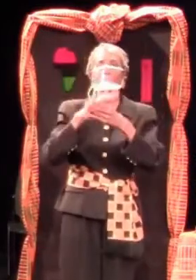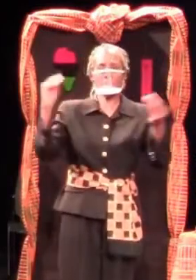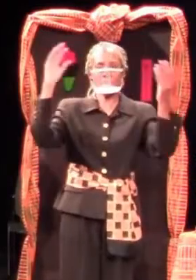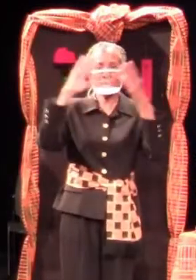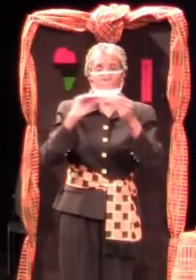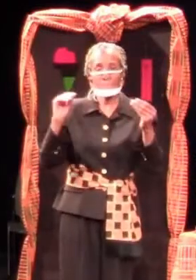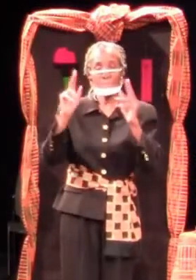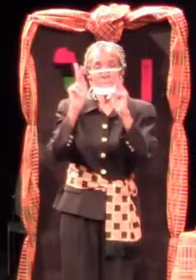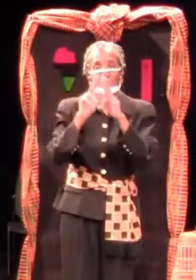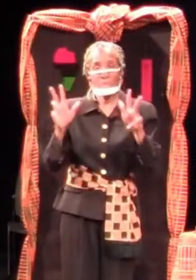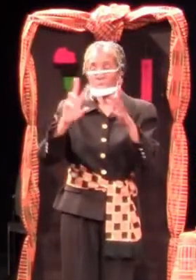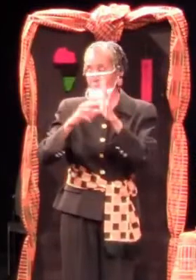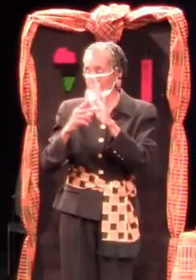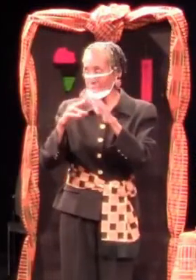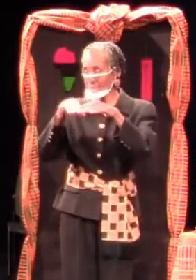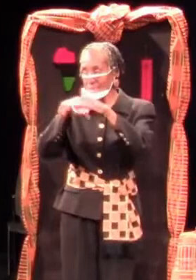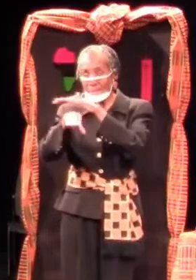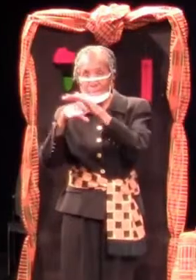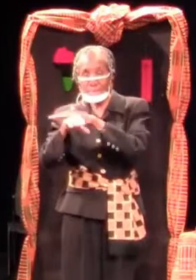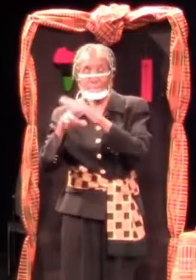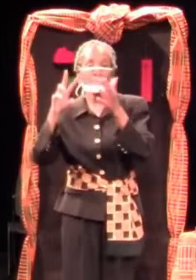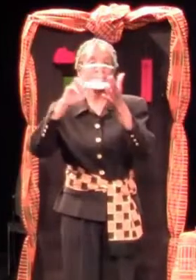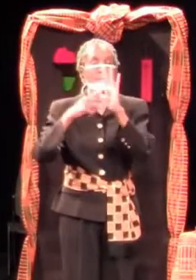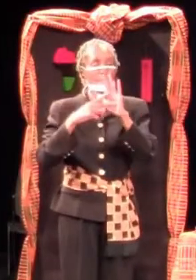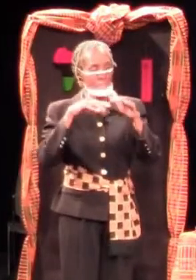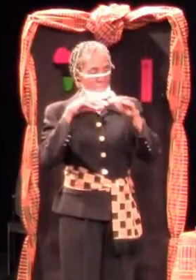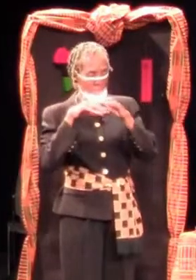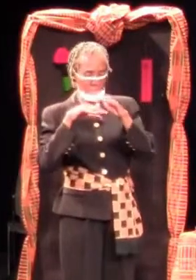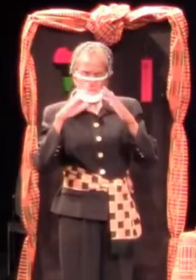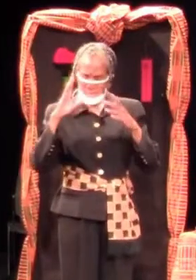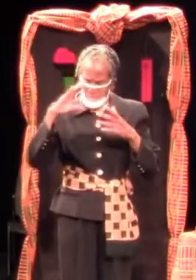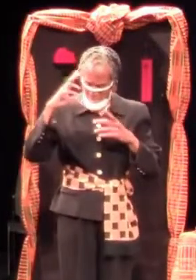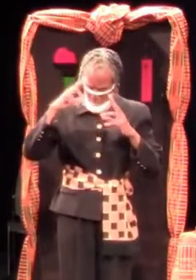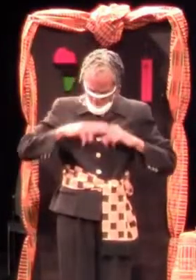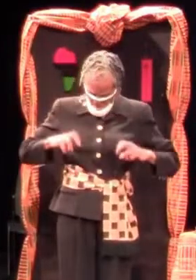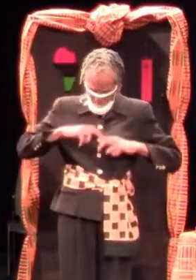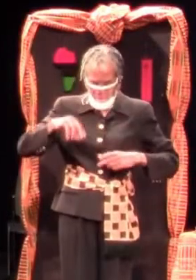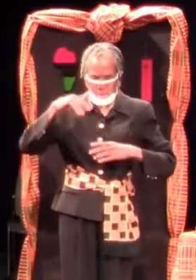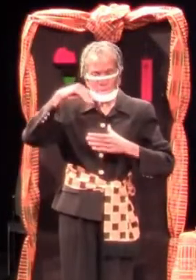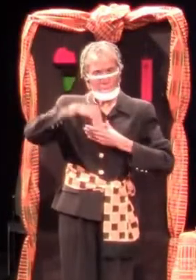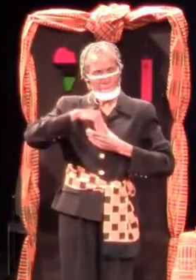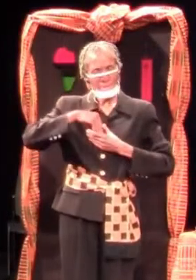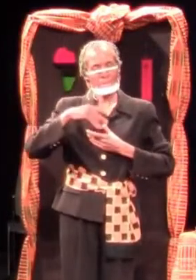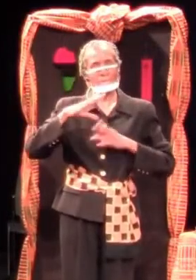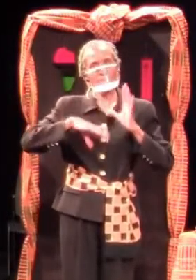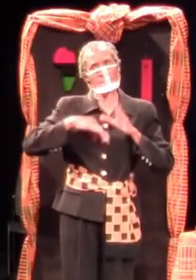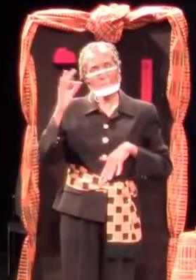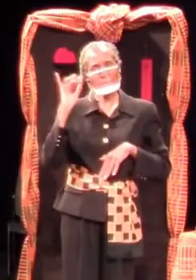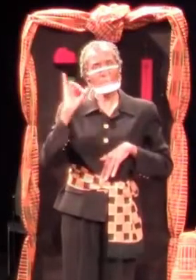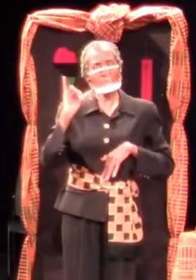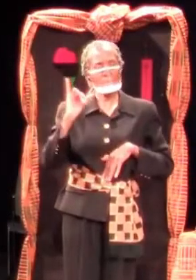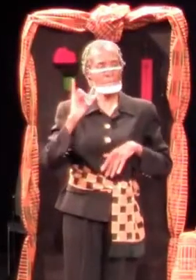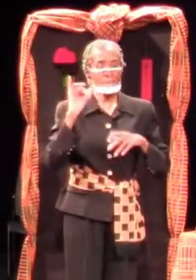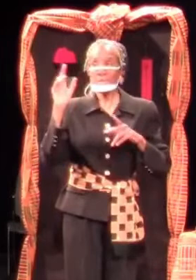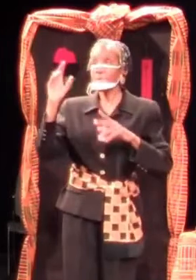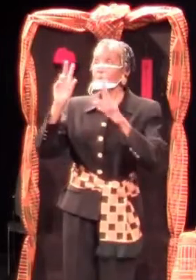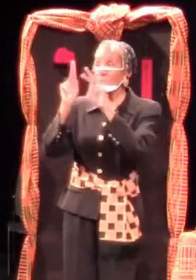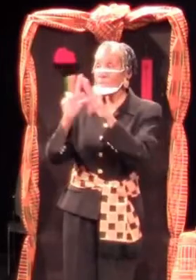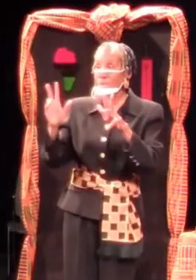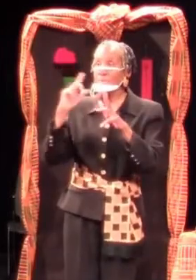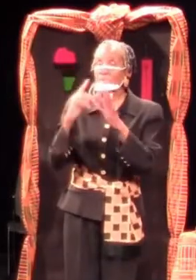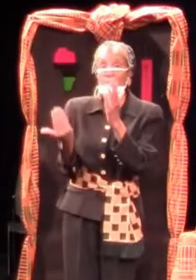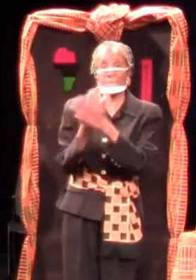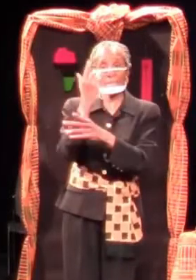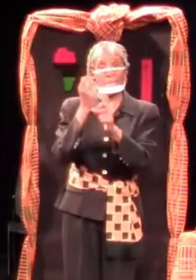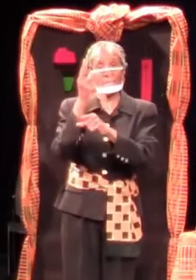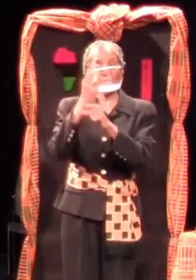Kwanzaa means access. It means access to yourself. It means access to your people. Kwanzaa is like renewing your